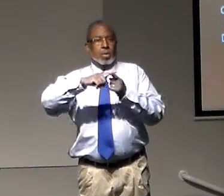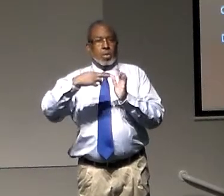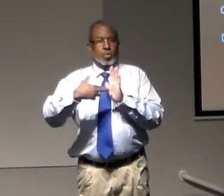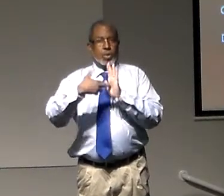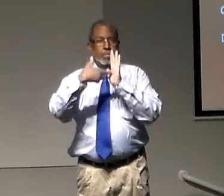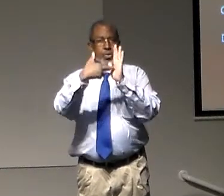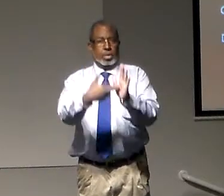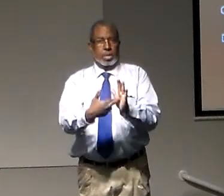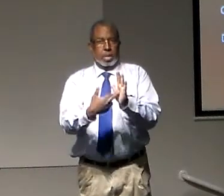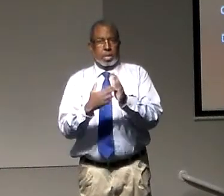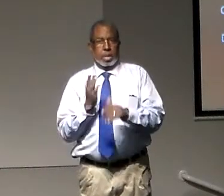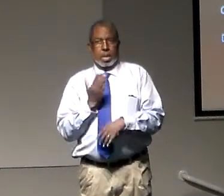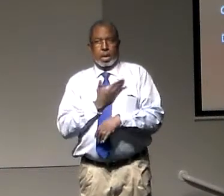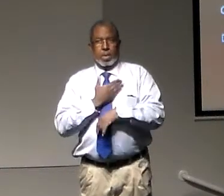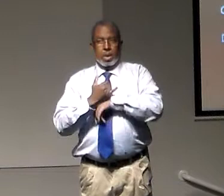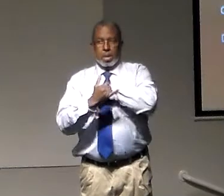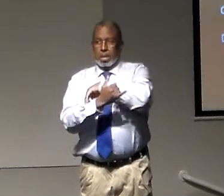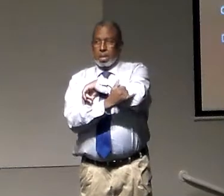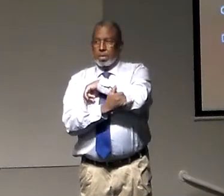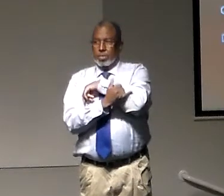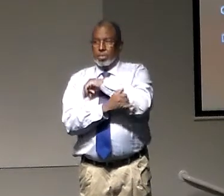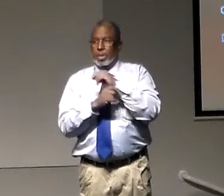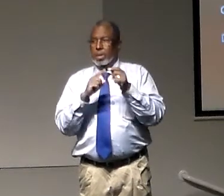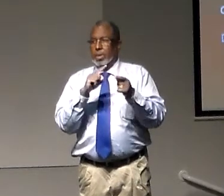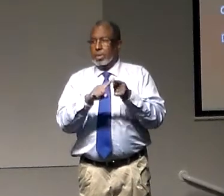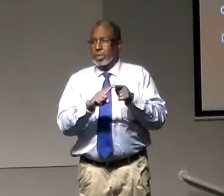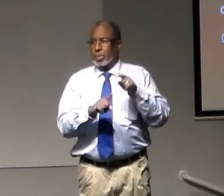Someone needs to represent our country